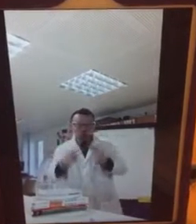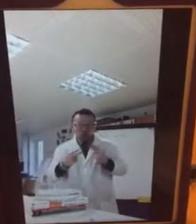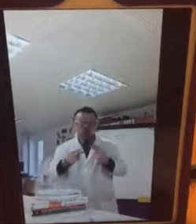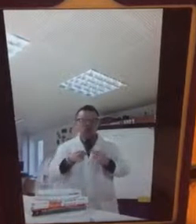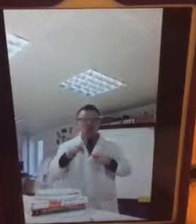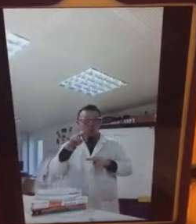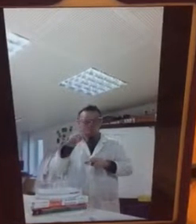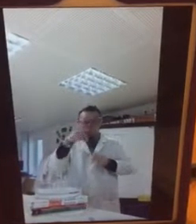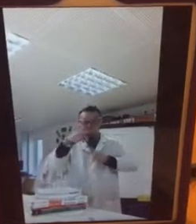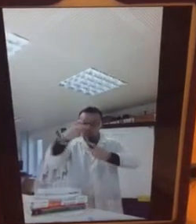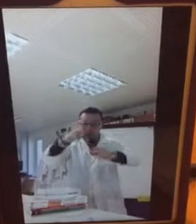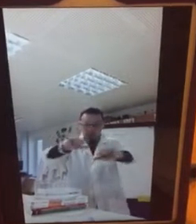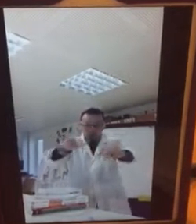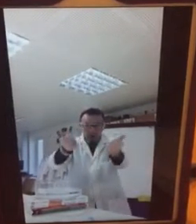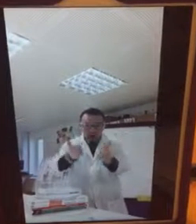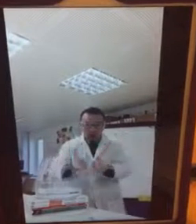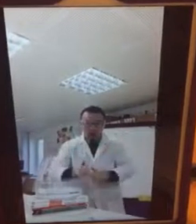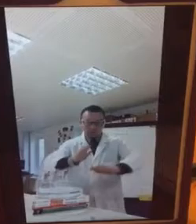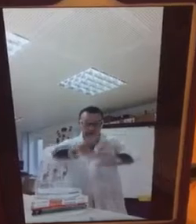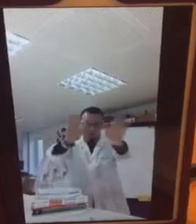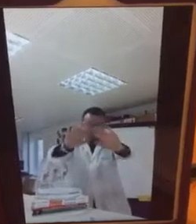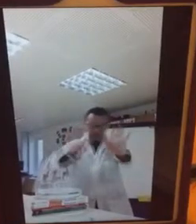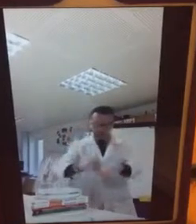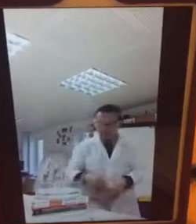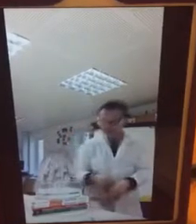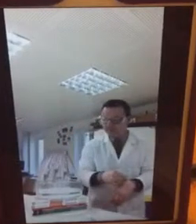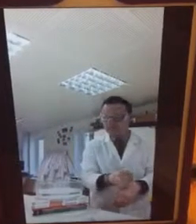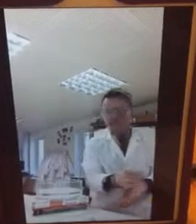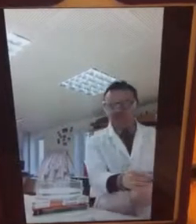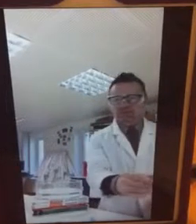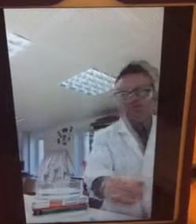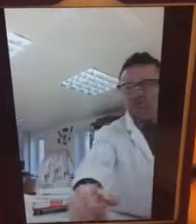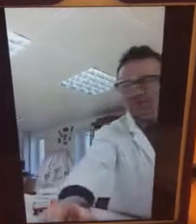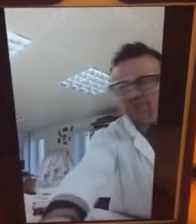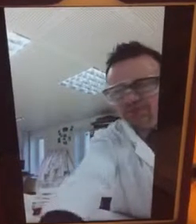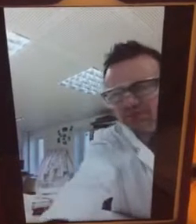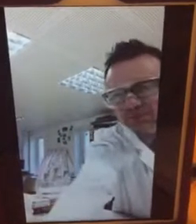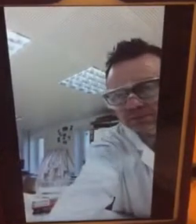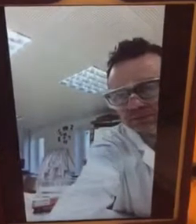there on the periodic table, as you can see. So thank you all for watching. See you later.